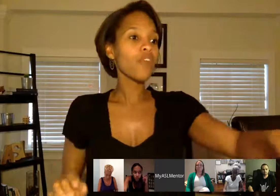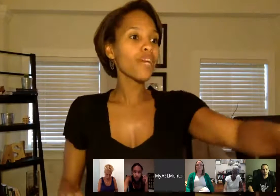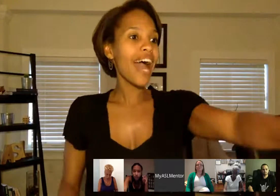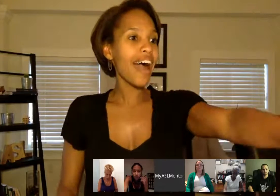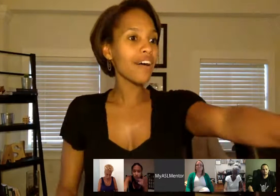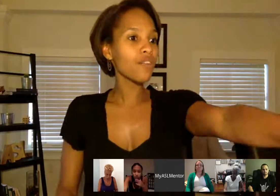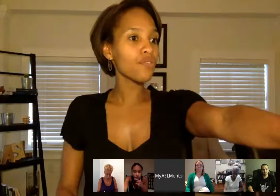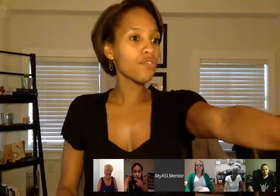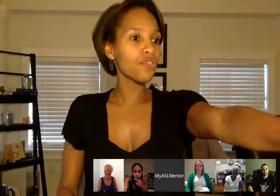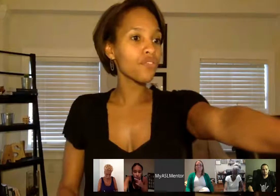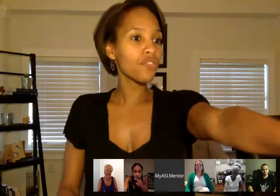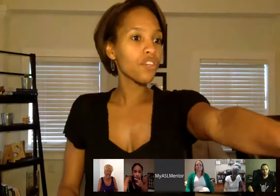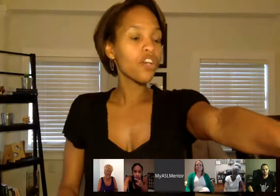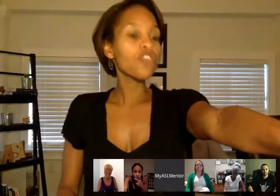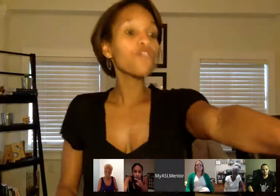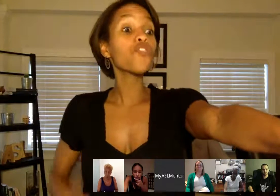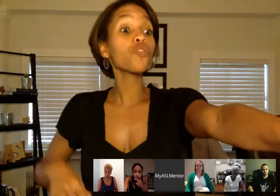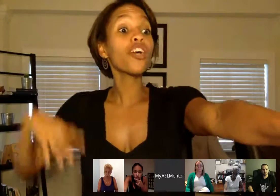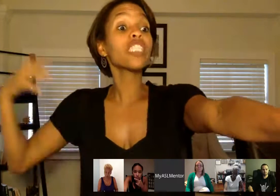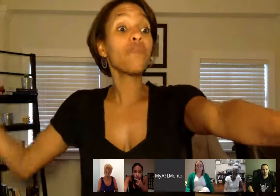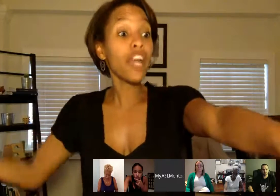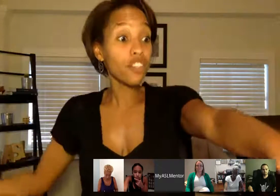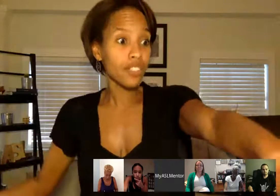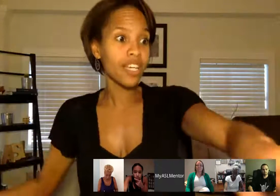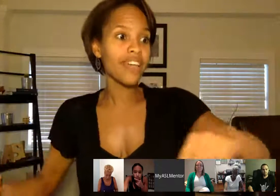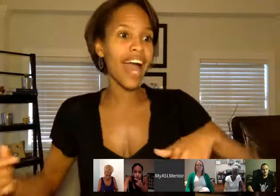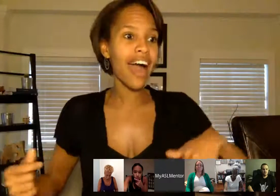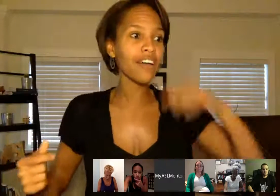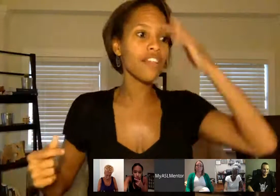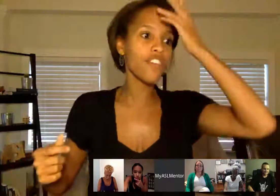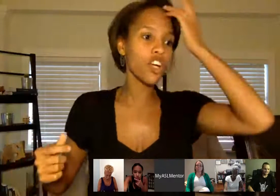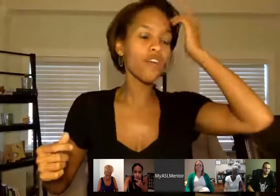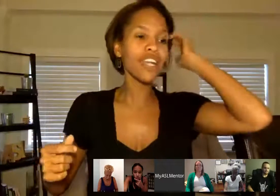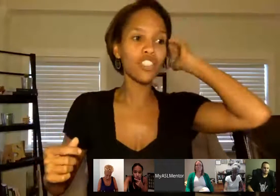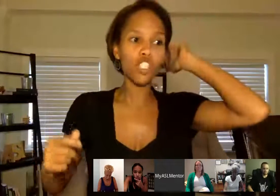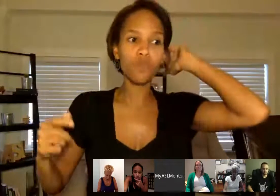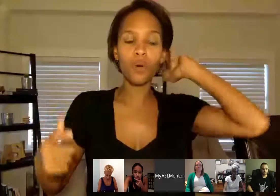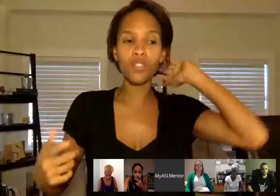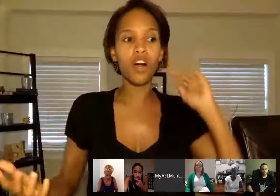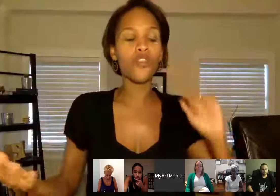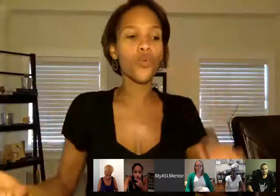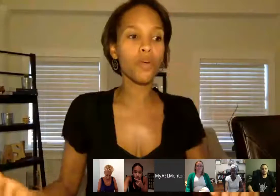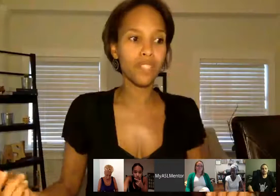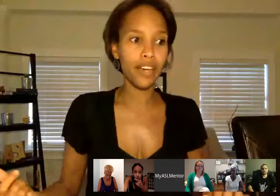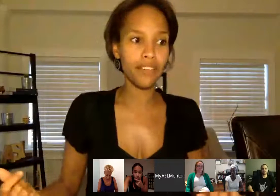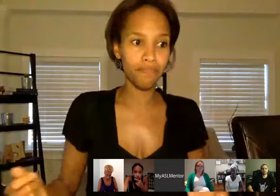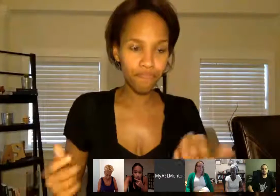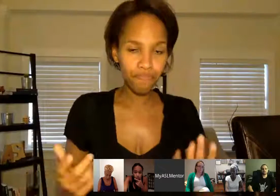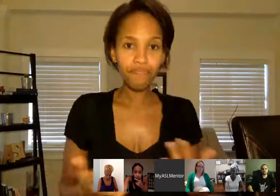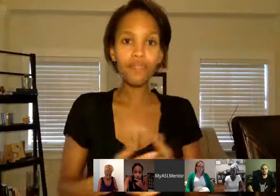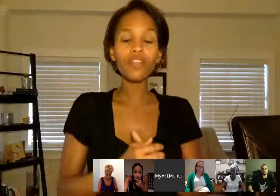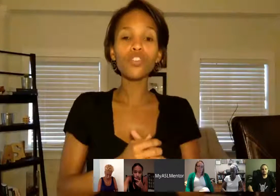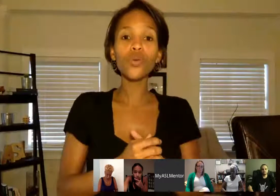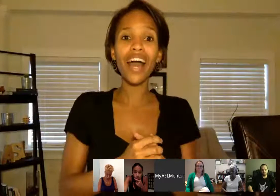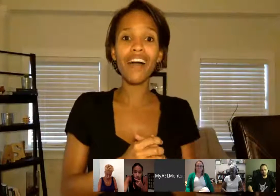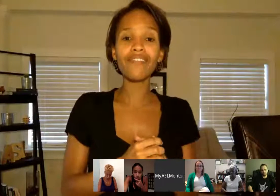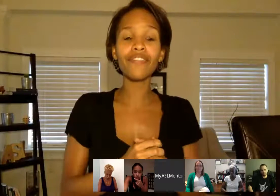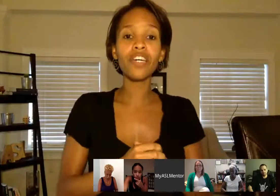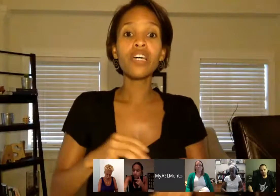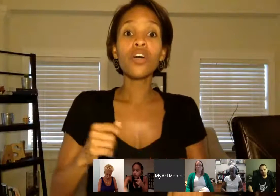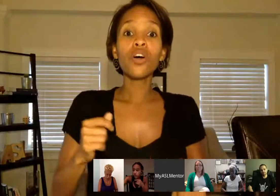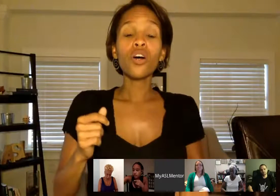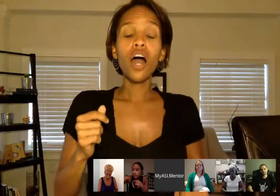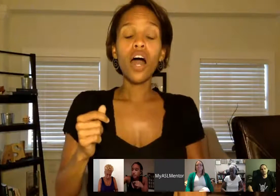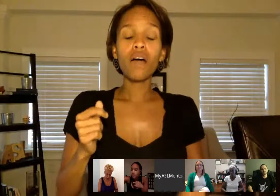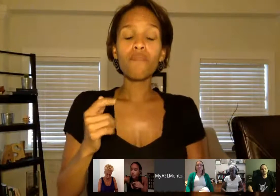and then we have, for transparency, they had their financials posted on their website. So we have